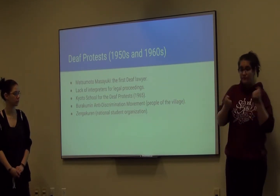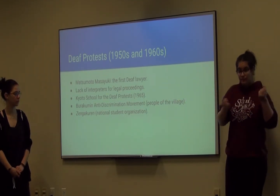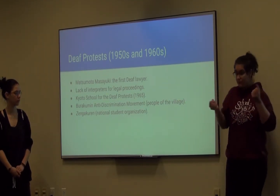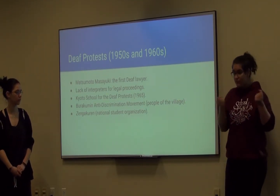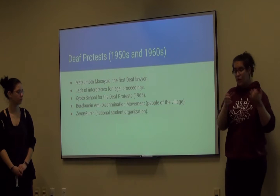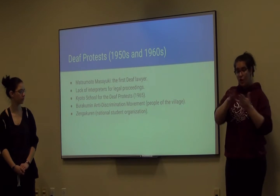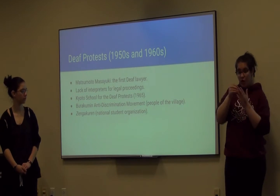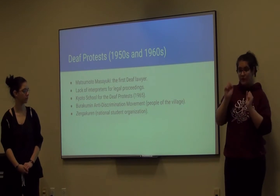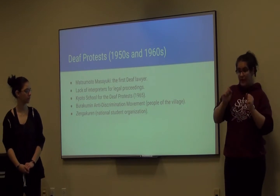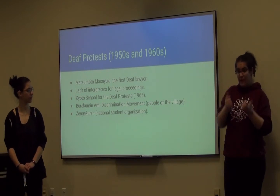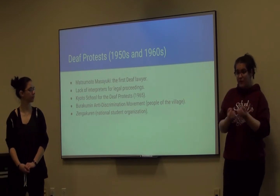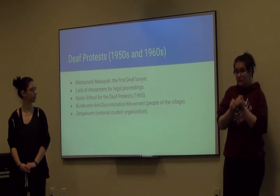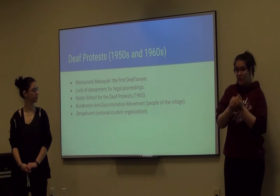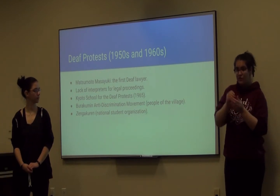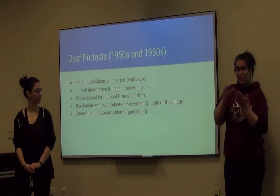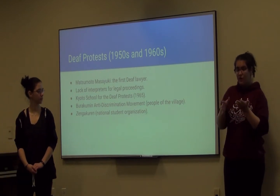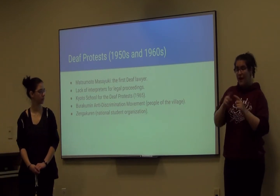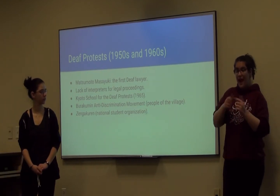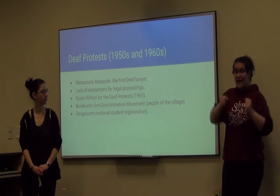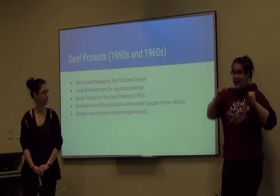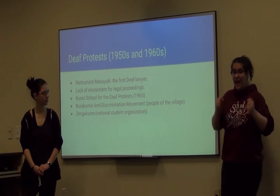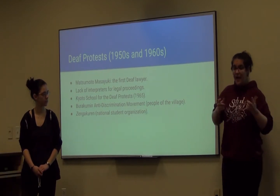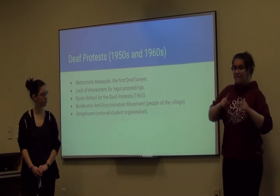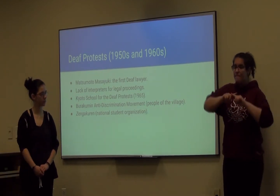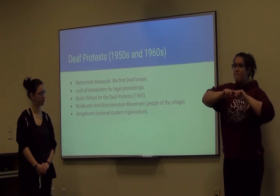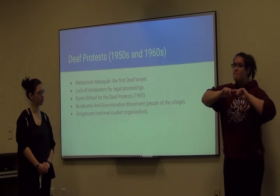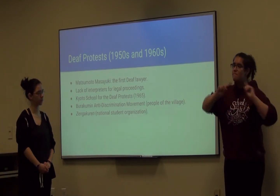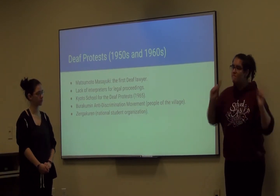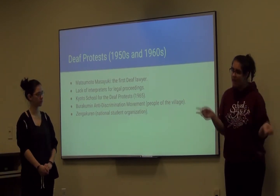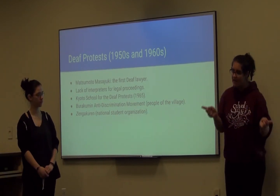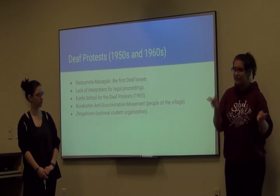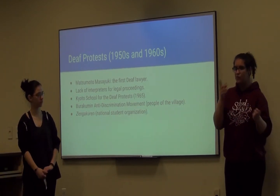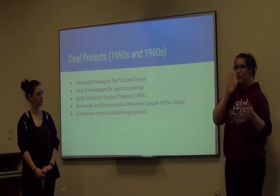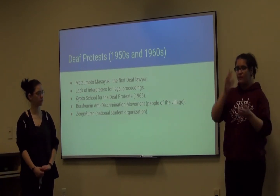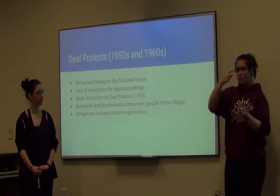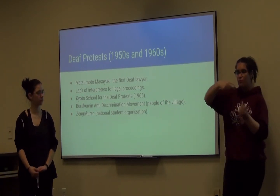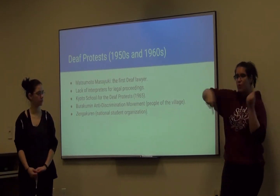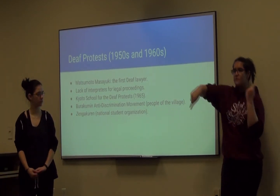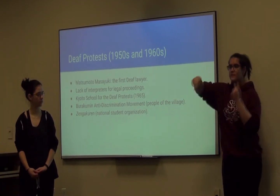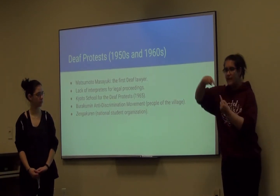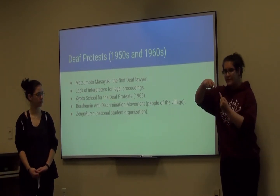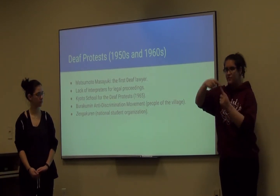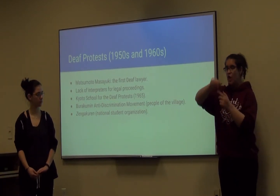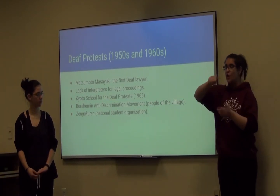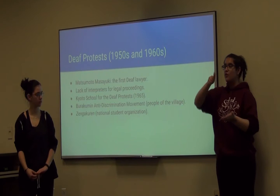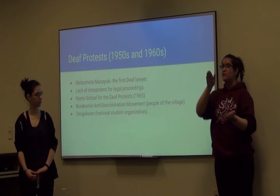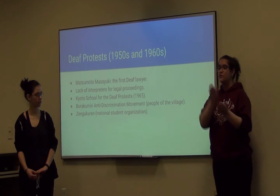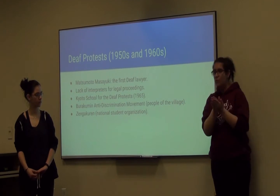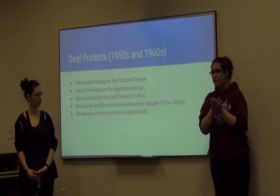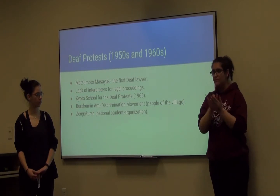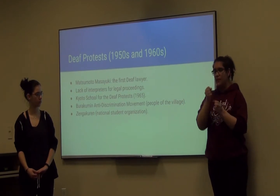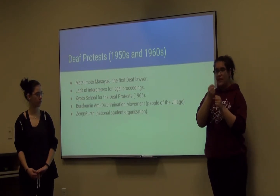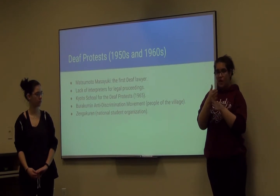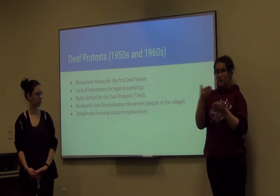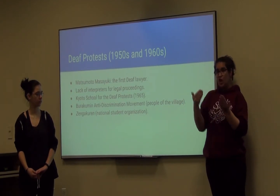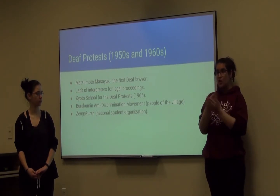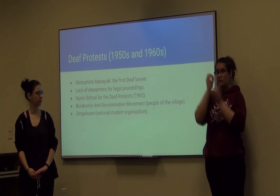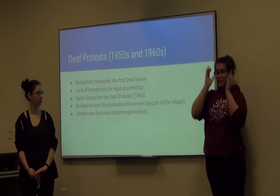school, and you would learn sign language and be supported. But then you would rotate to